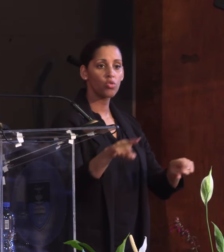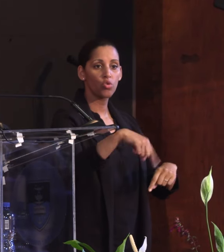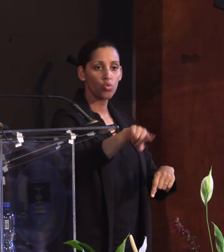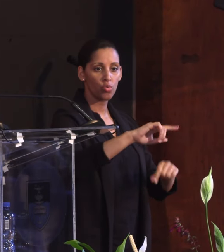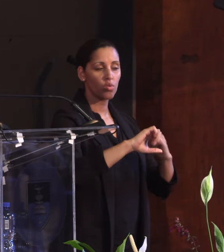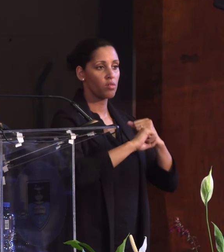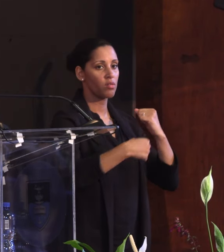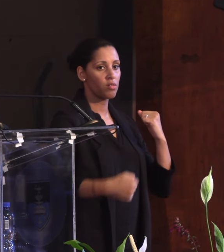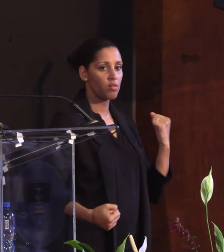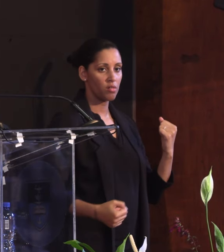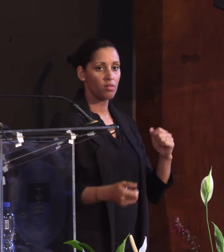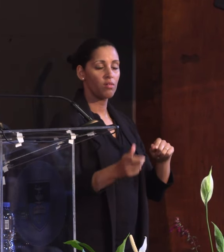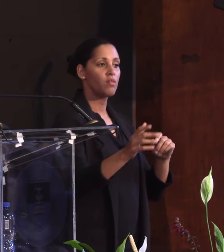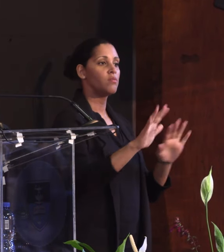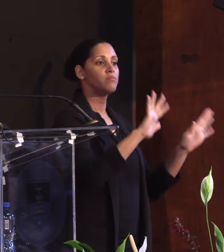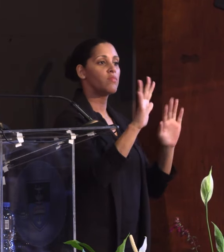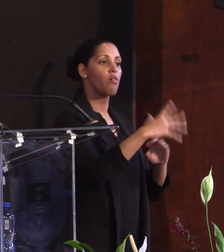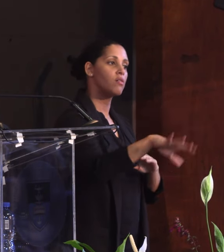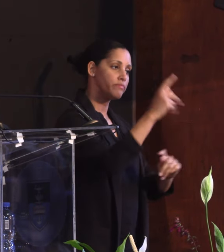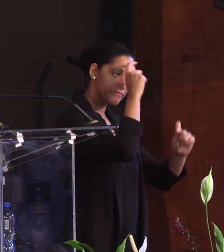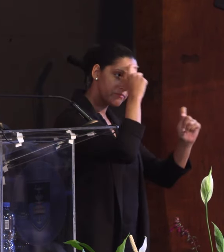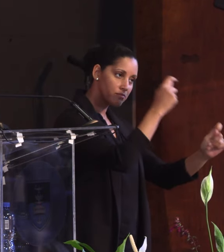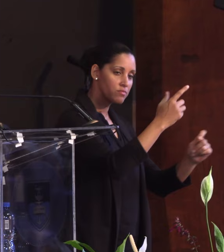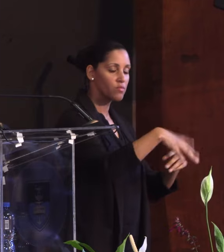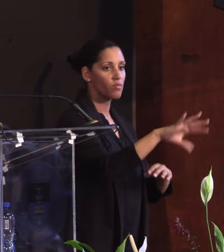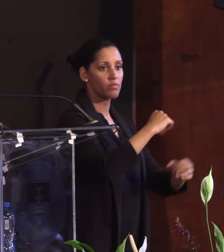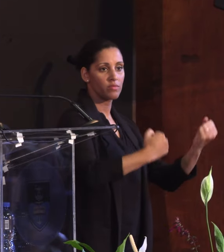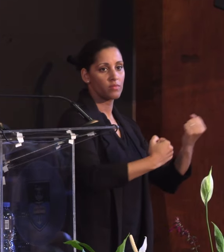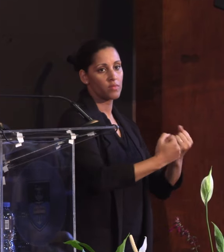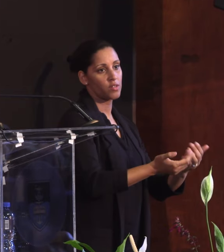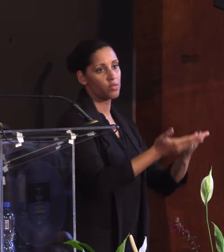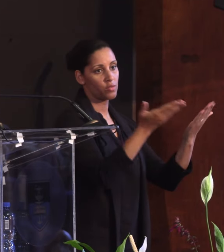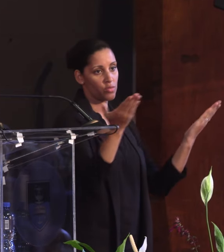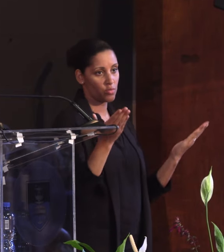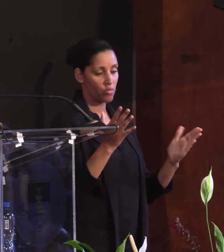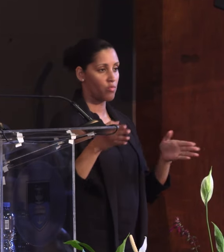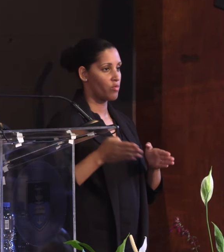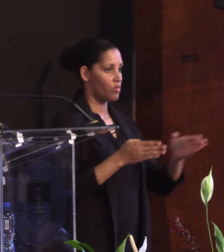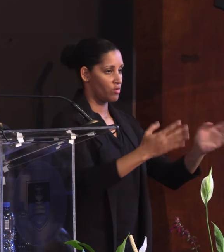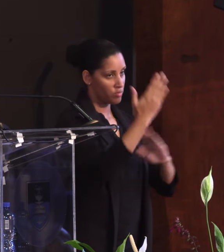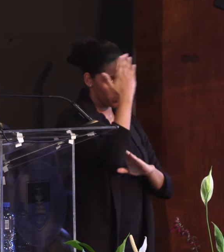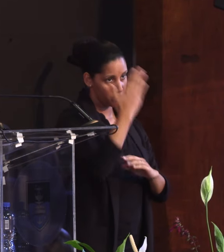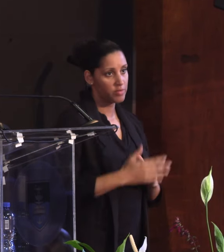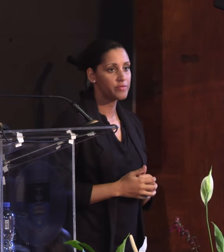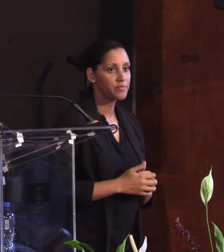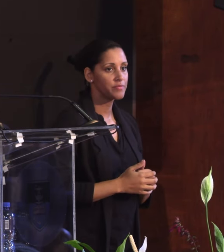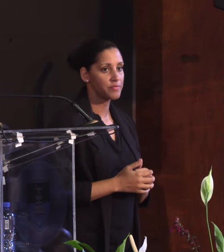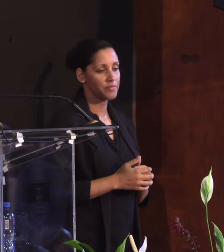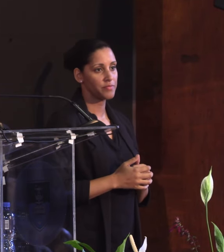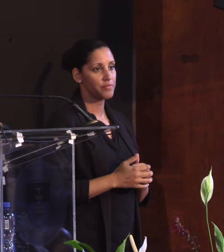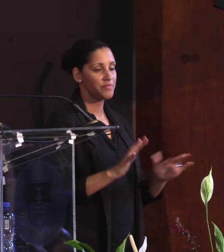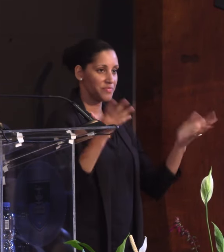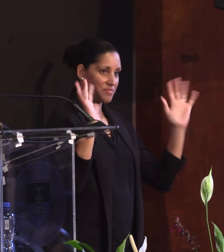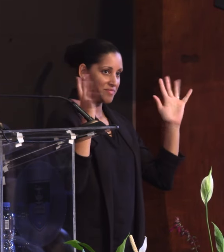diplomas in acknowledgement of all those who stood behind and beside you on your journey to graduation.